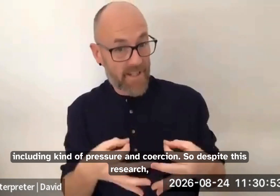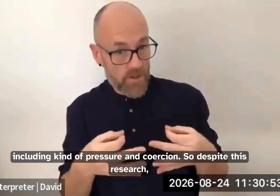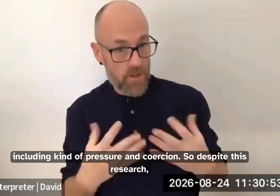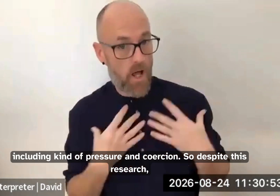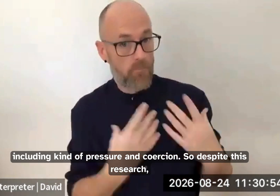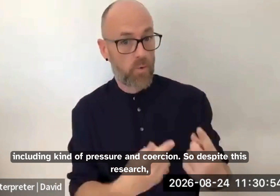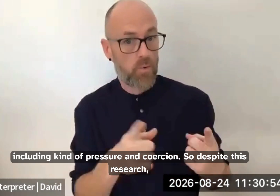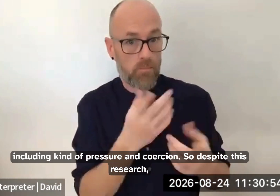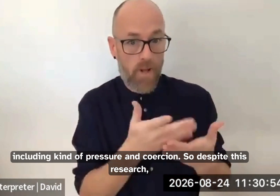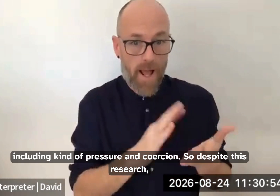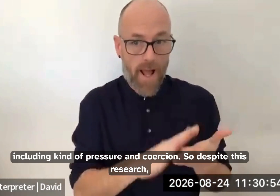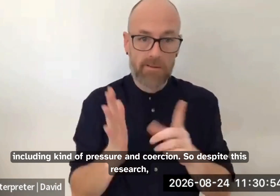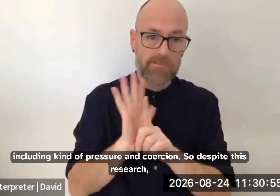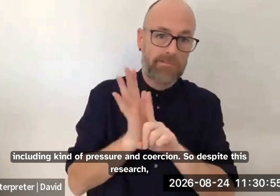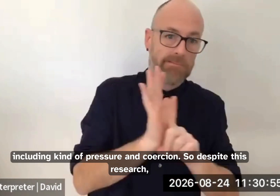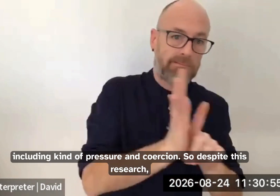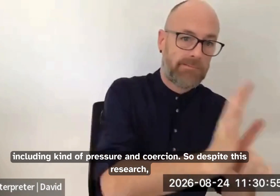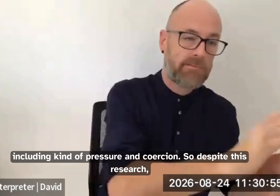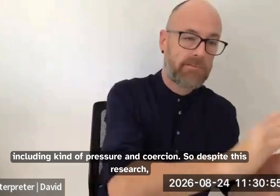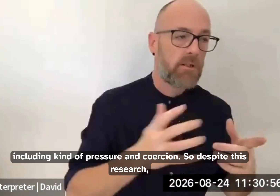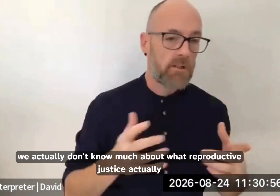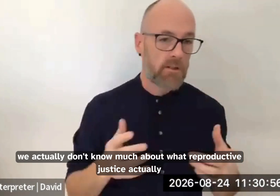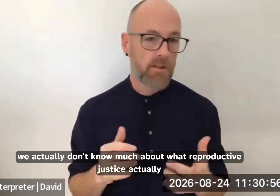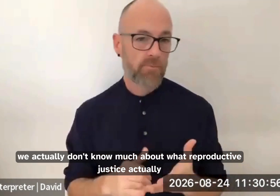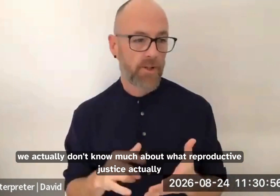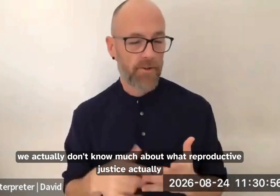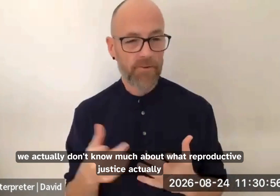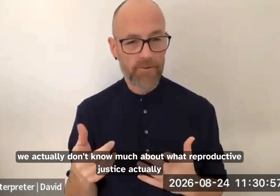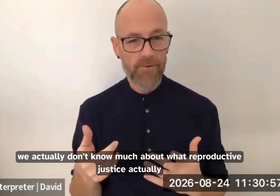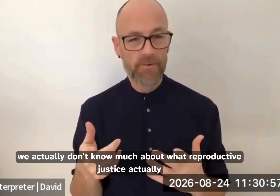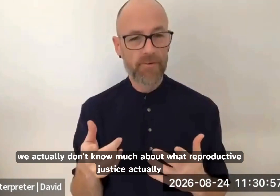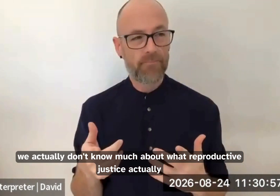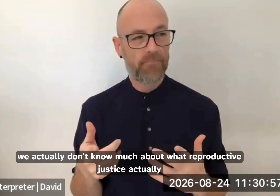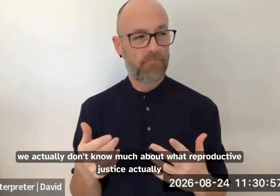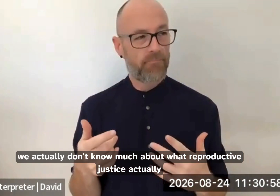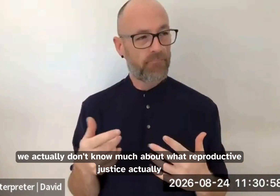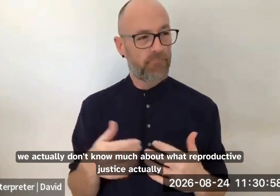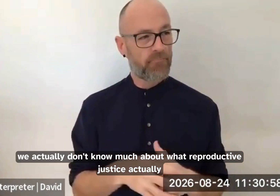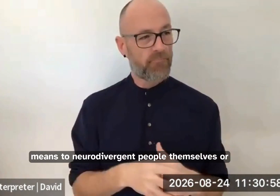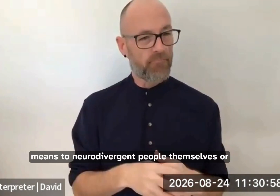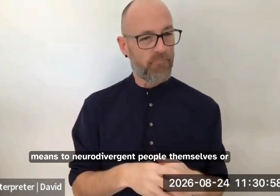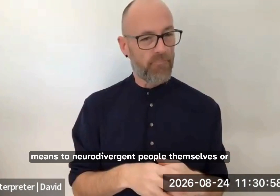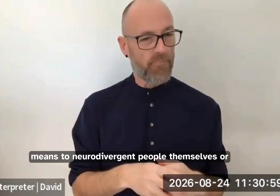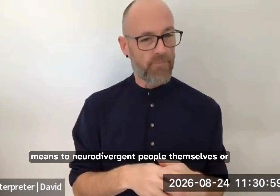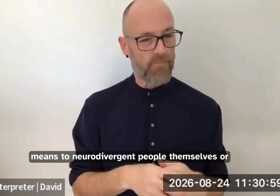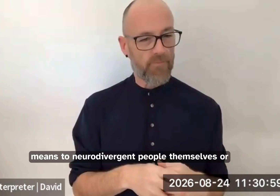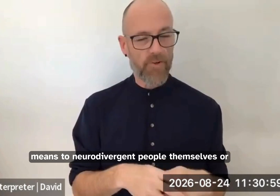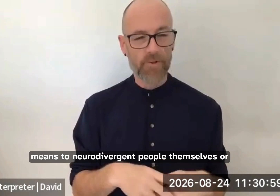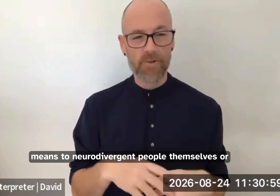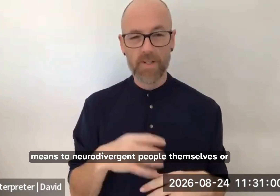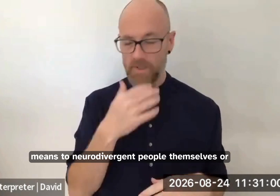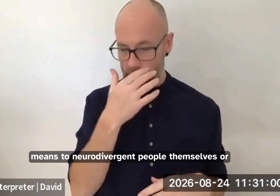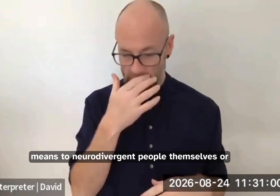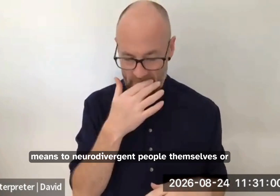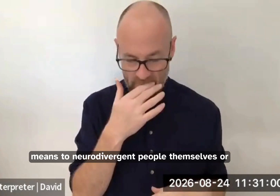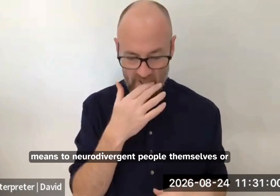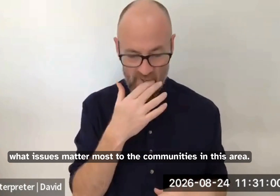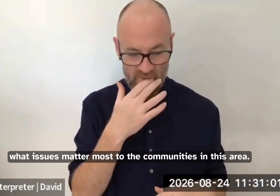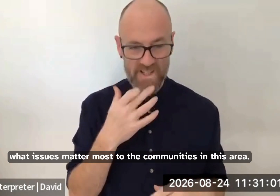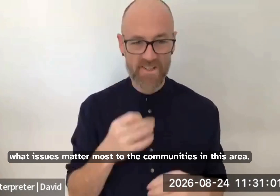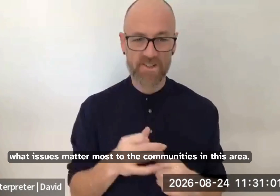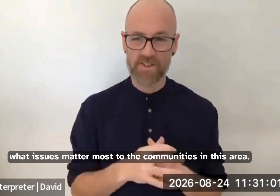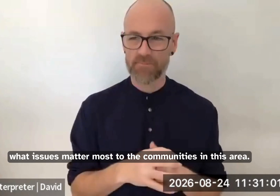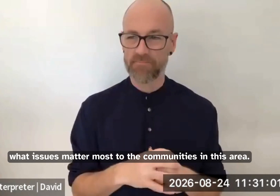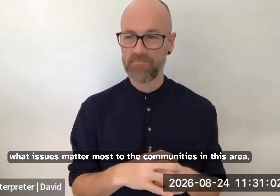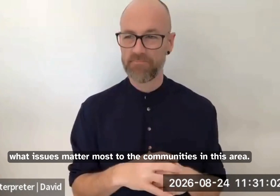including kind of pressure and coercion. So despite this research, we actually don't know much about what reproductive justice actually means to neurodivergent people themselves, or